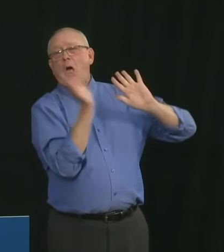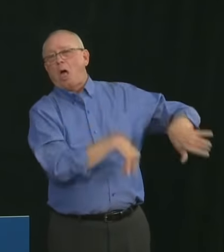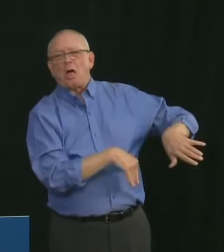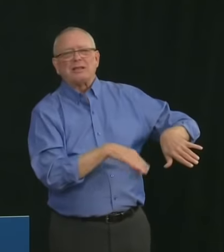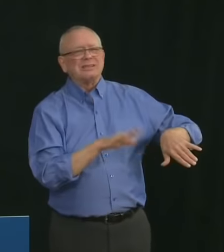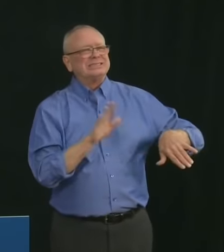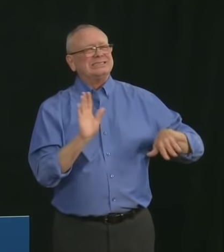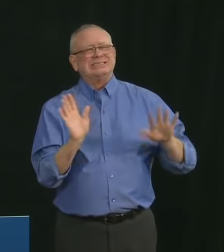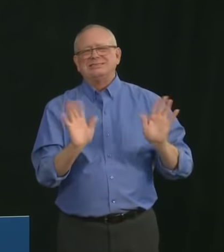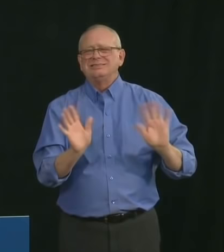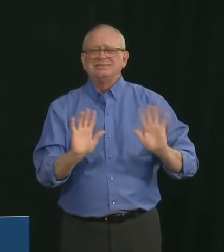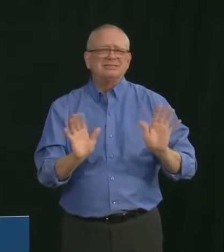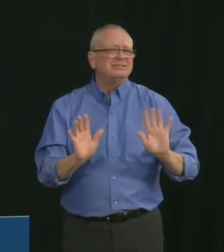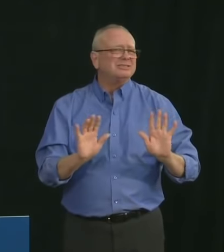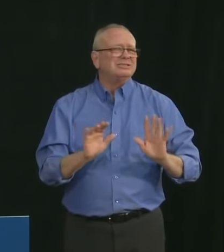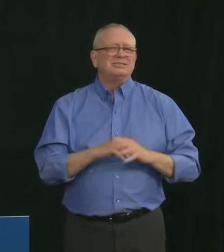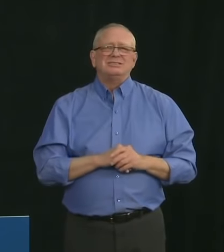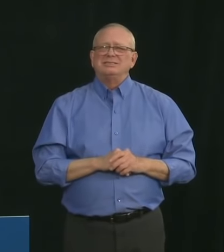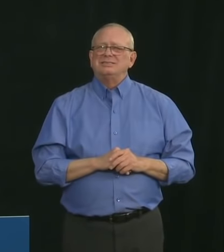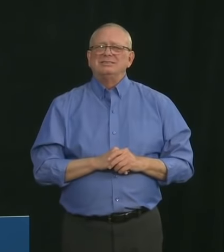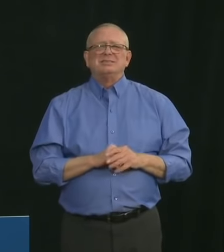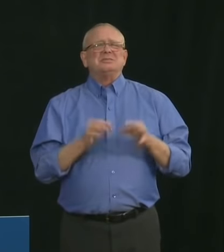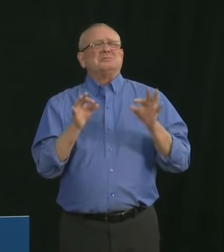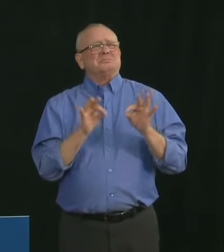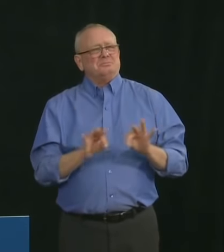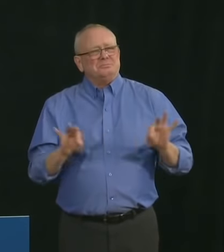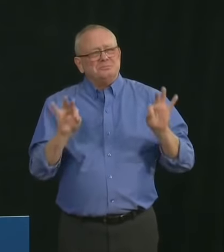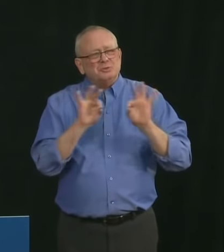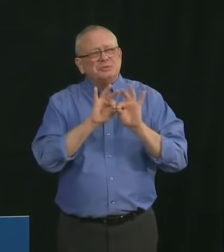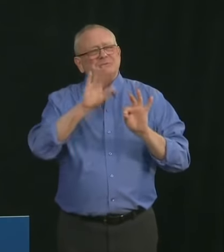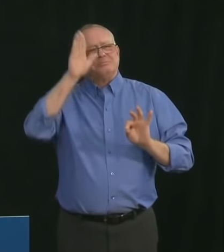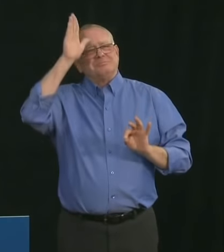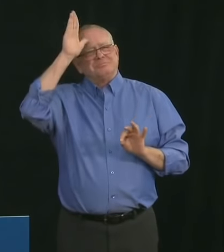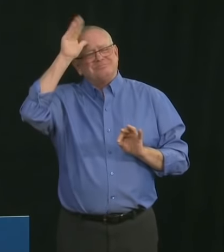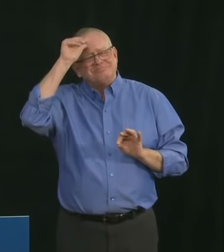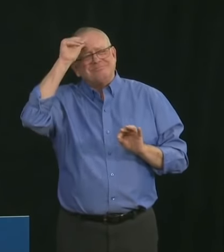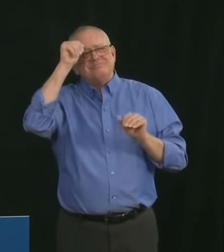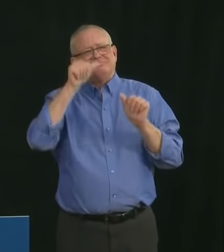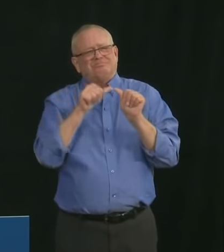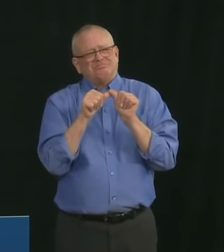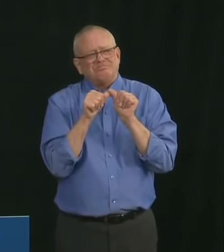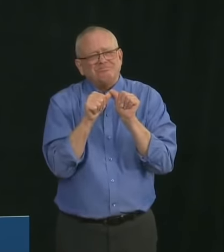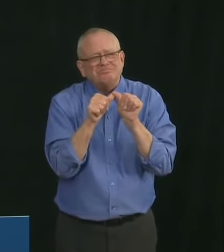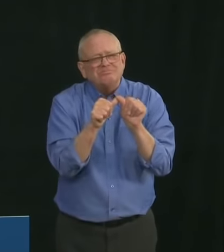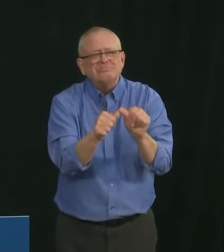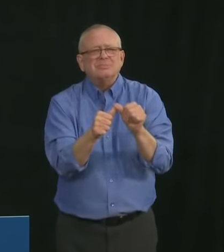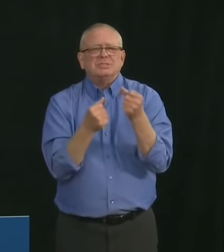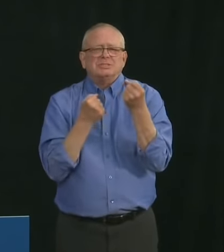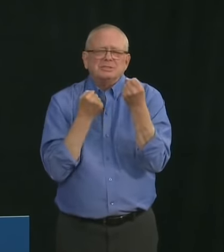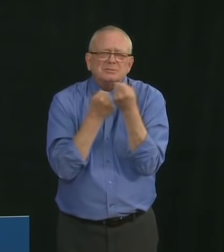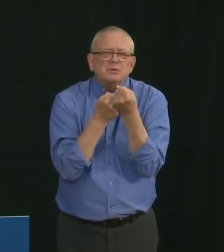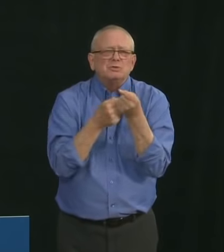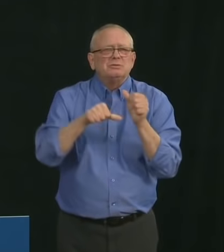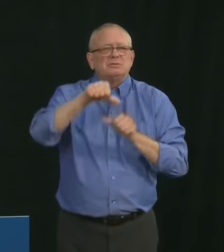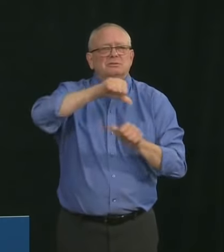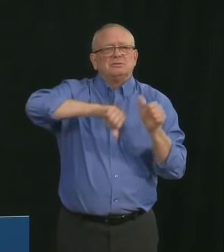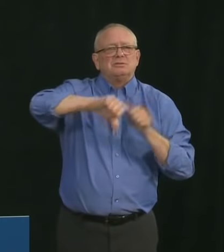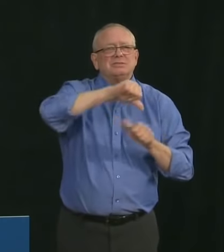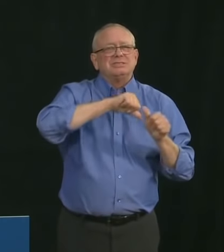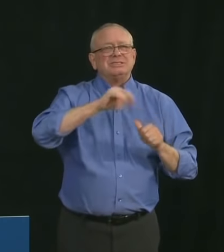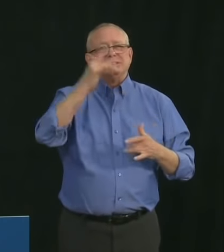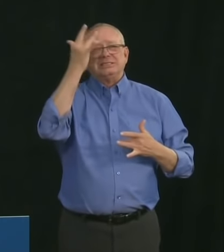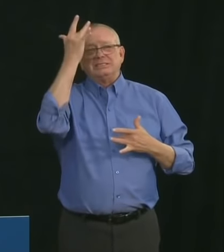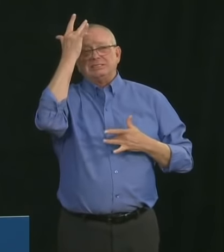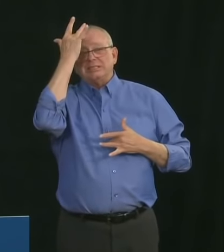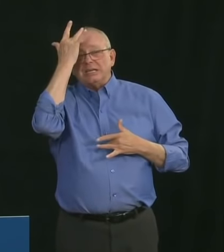health measures, that we do need to make sure that we are supporting each other to stay home when sick, to get tested,